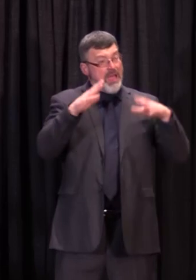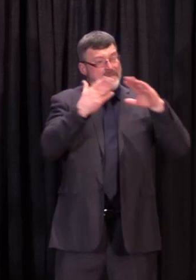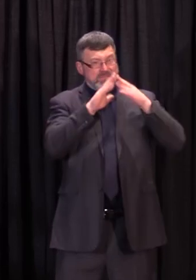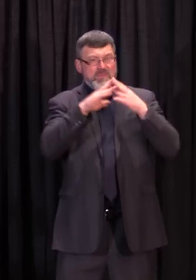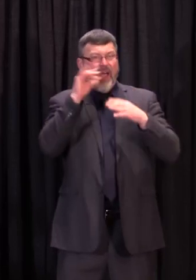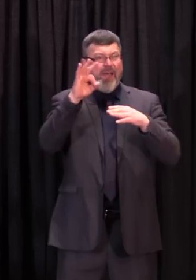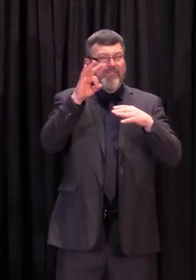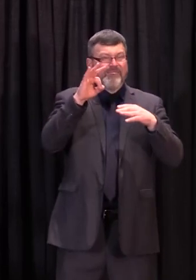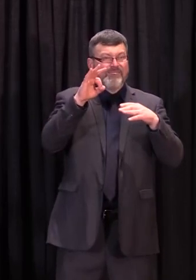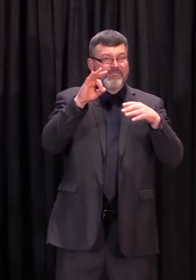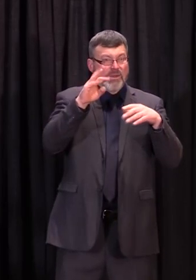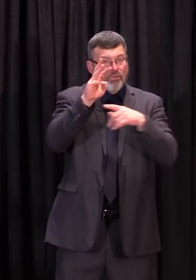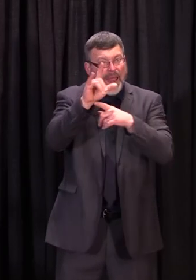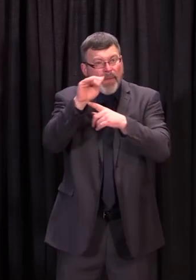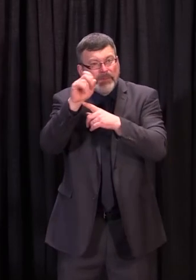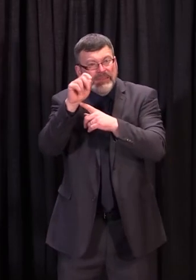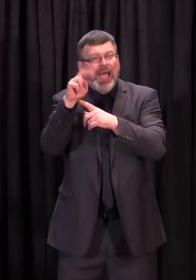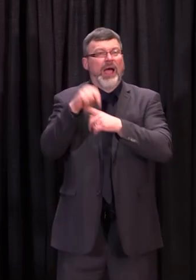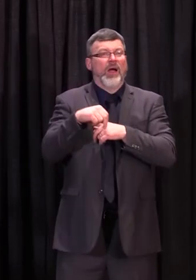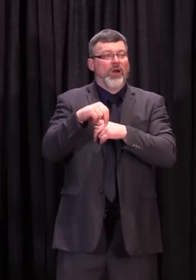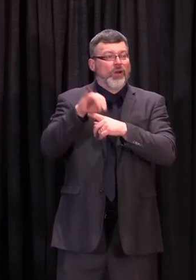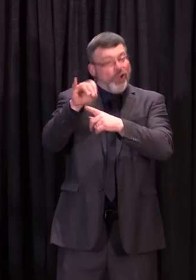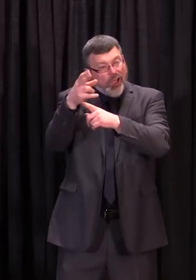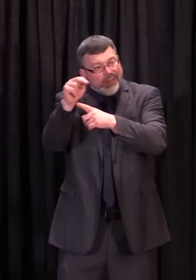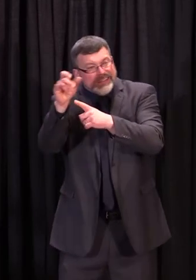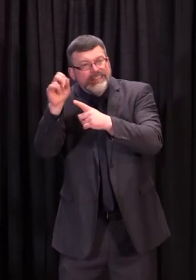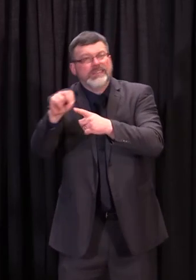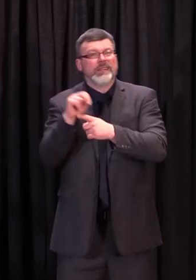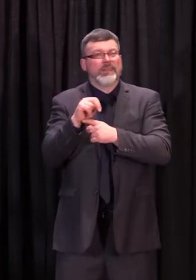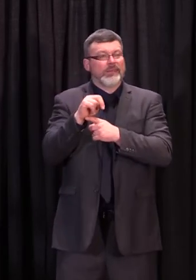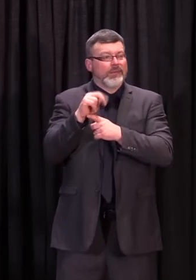and Hyde Park combined.